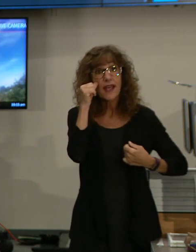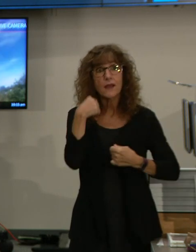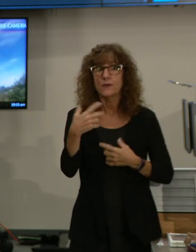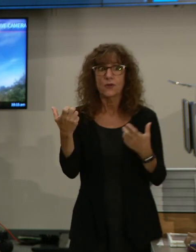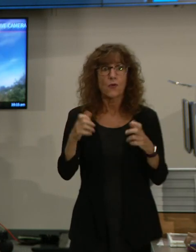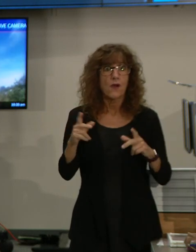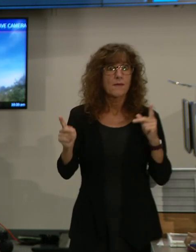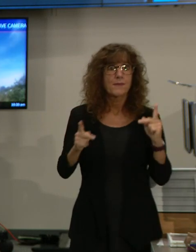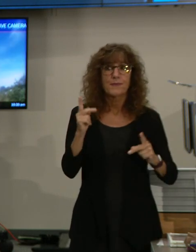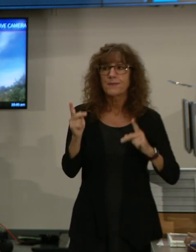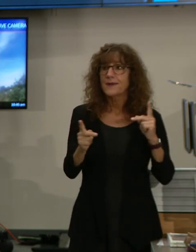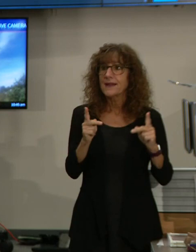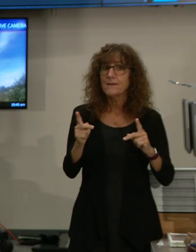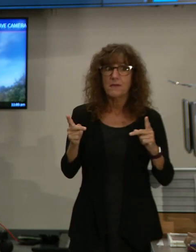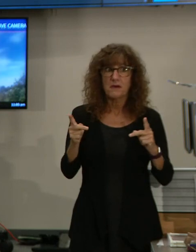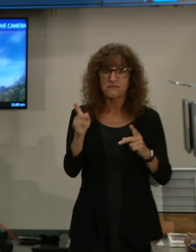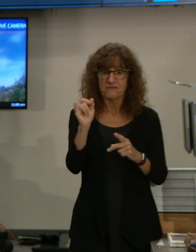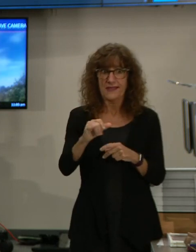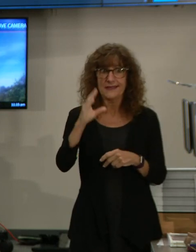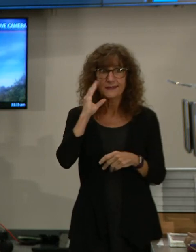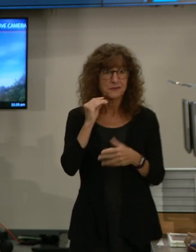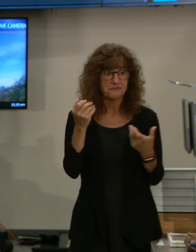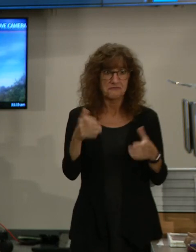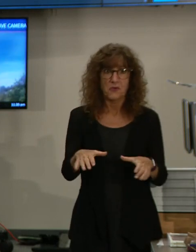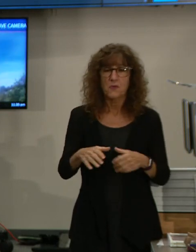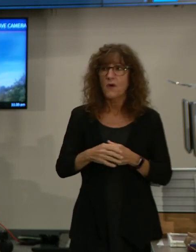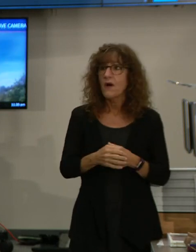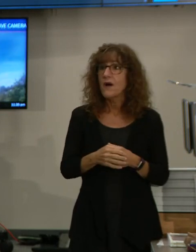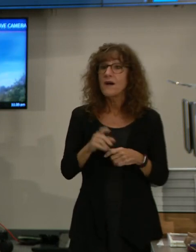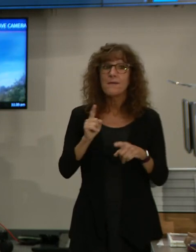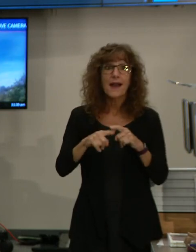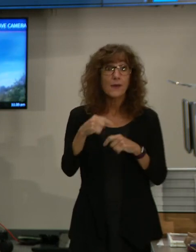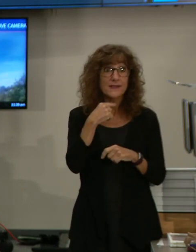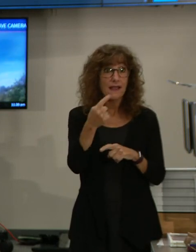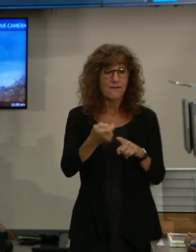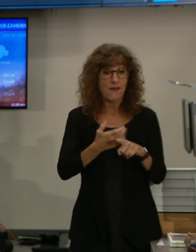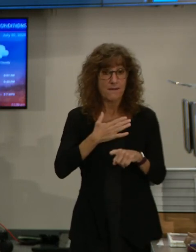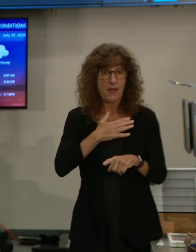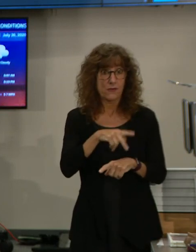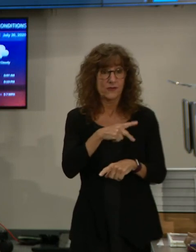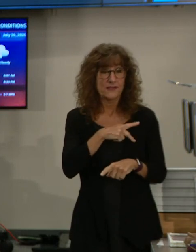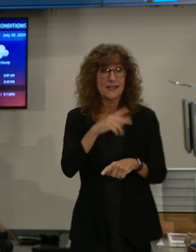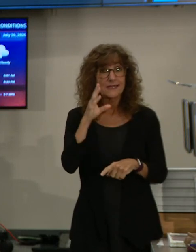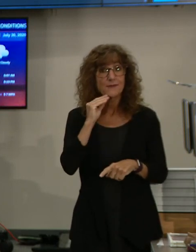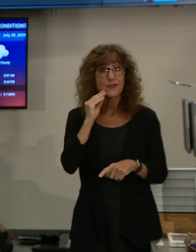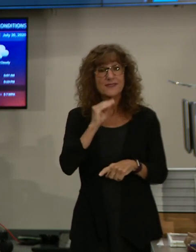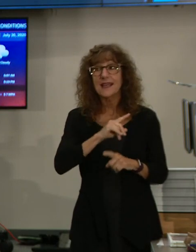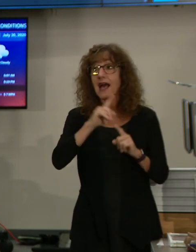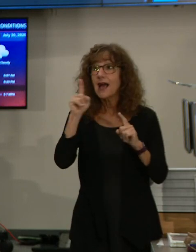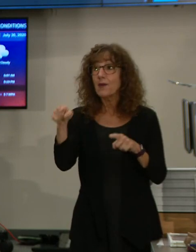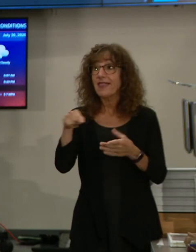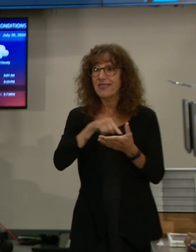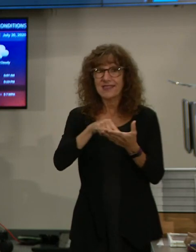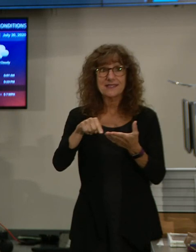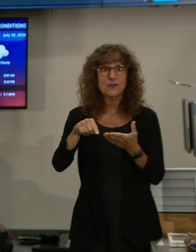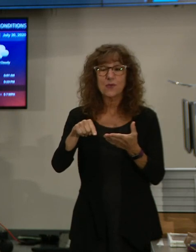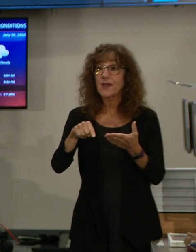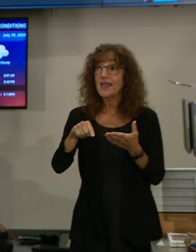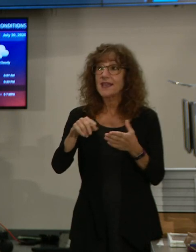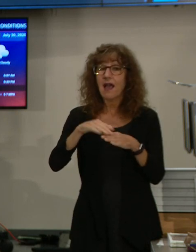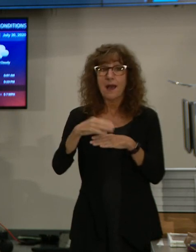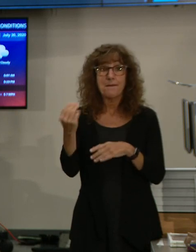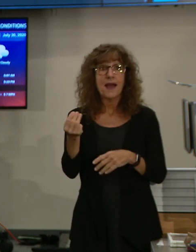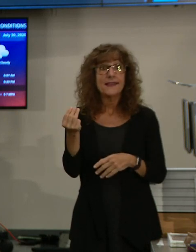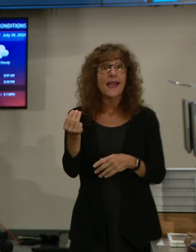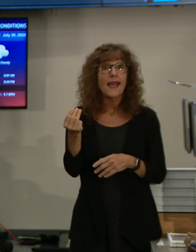want people to have that experience, but I can tell you from my personal experience, I went back there this week and on